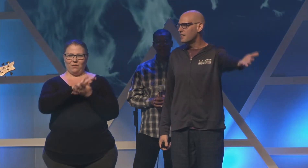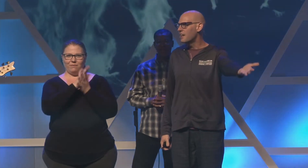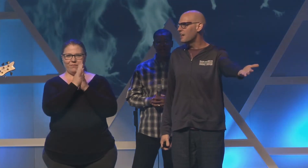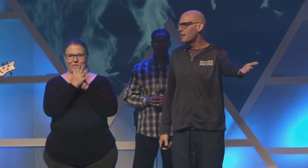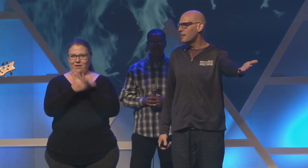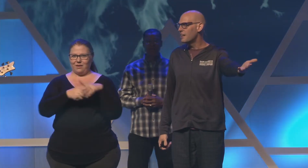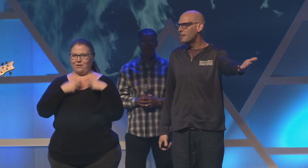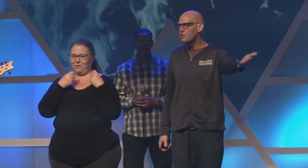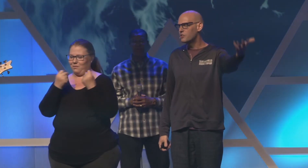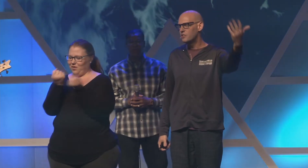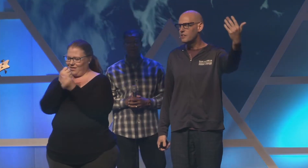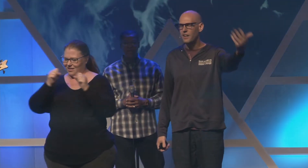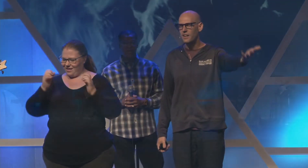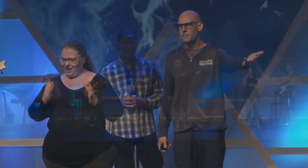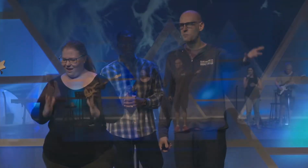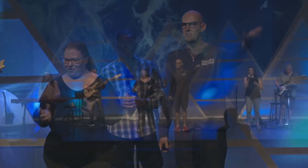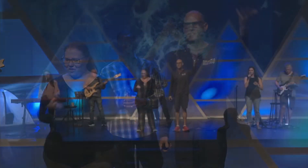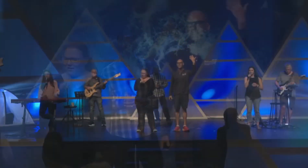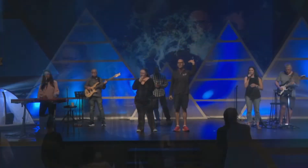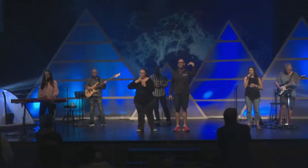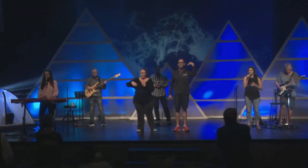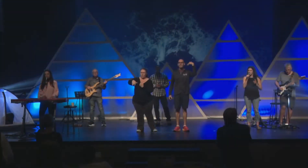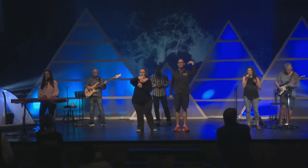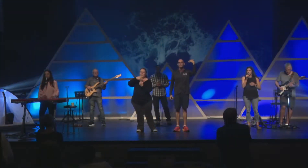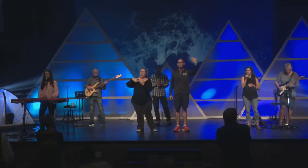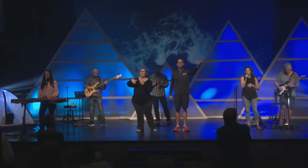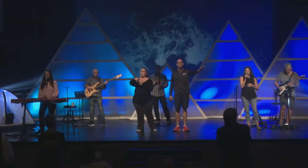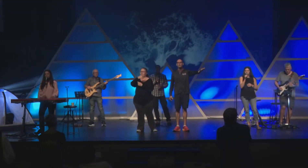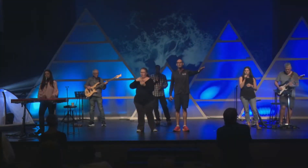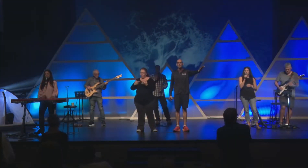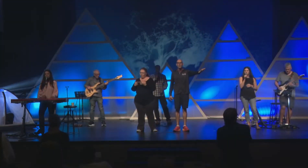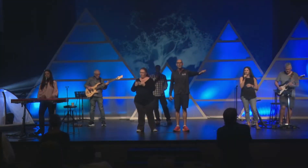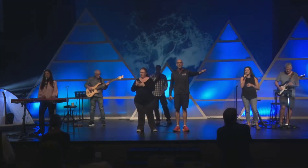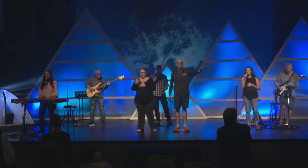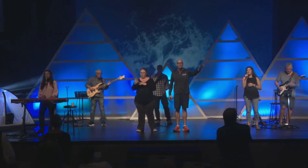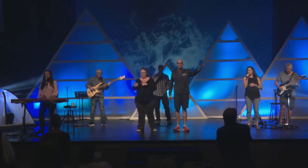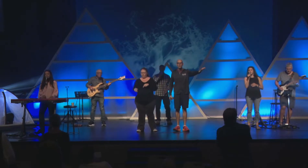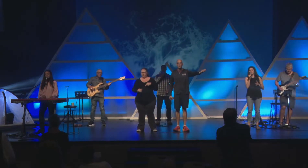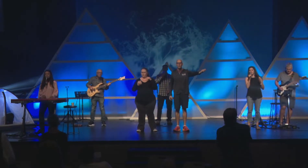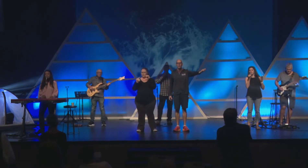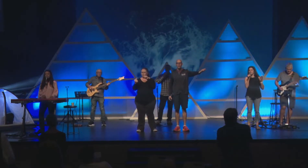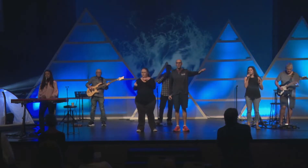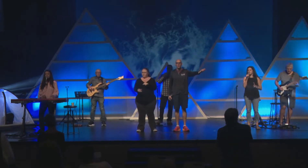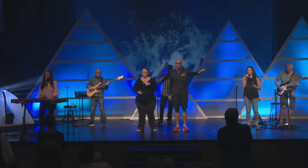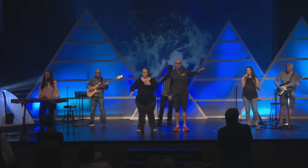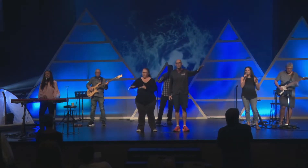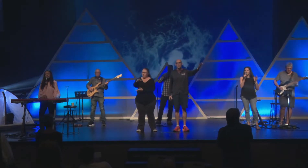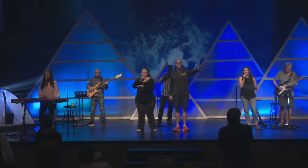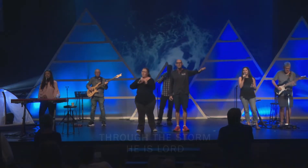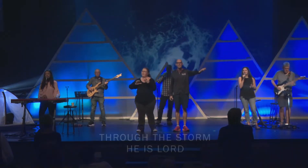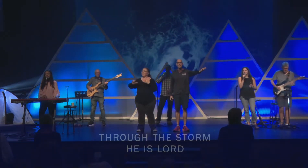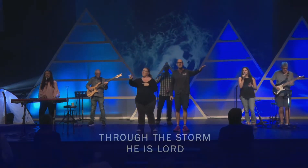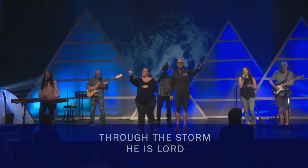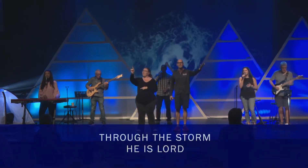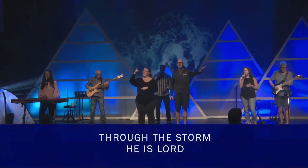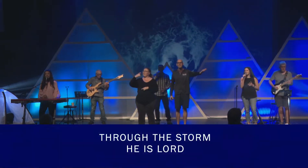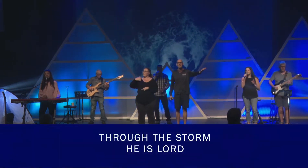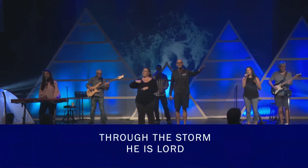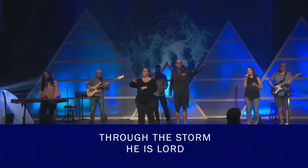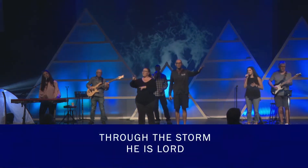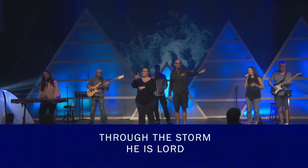the Savior's love. Come on, sing it out. Through the storm,